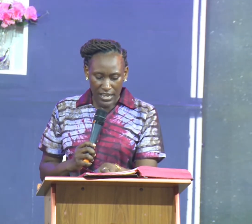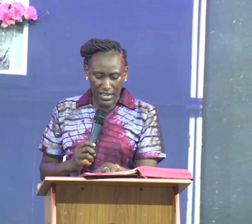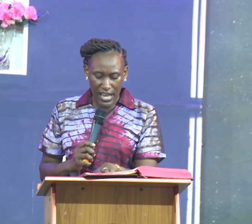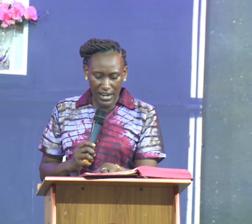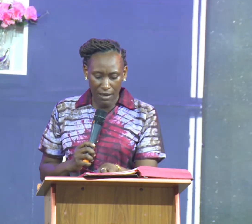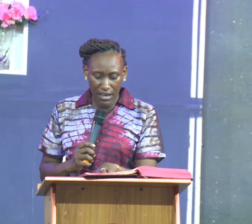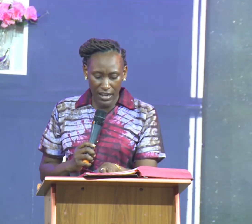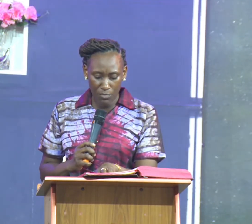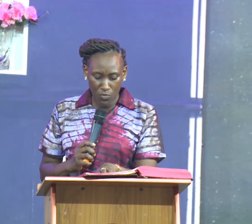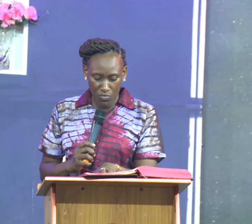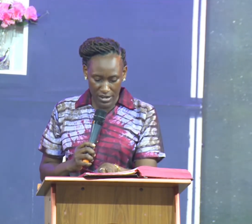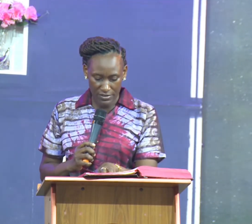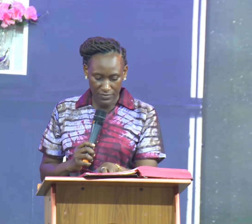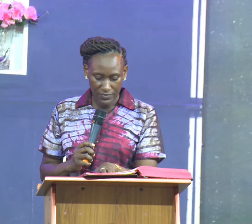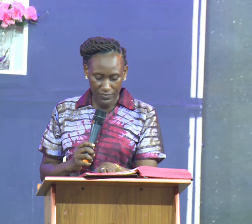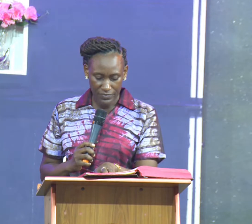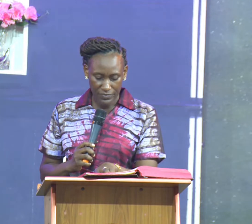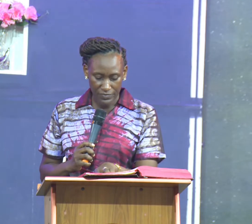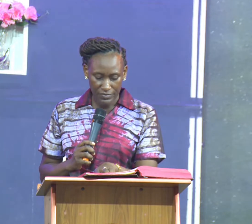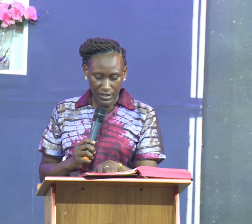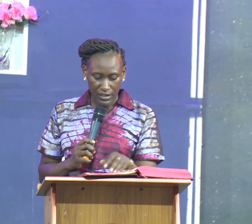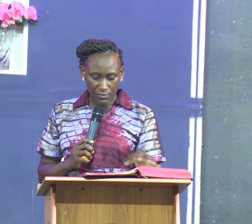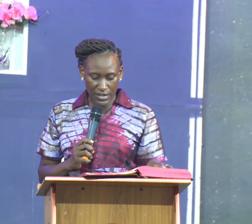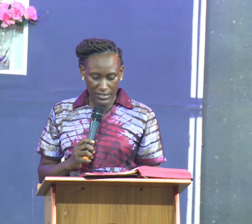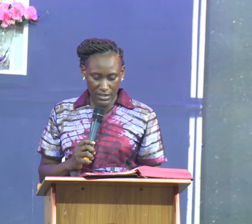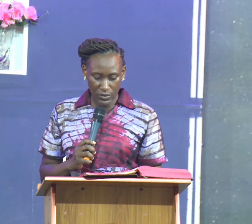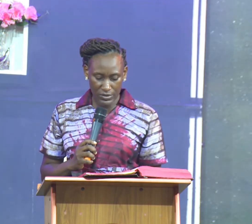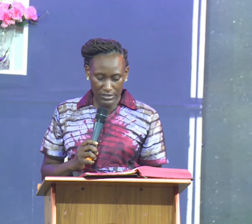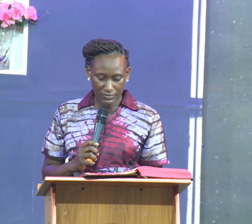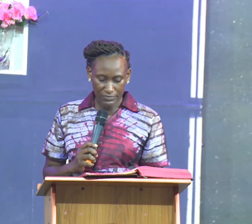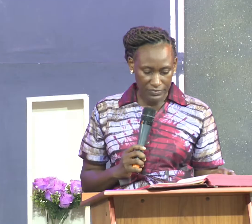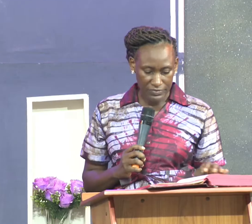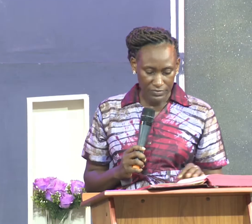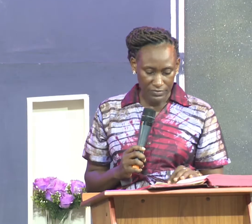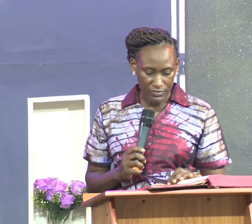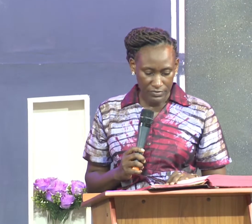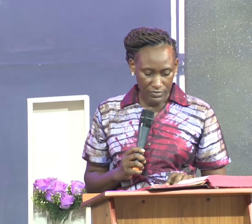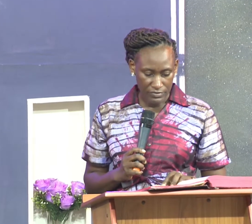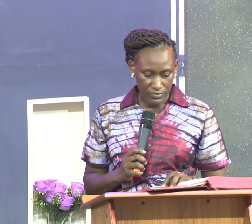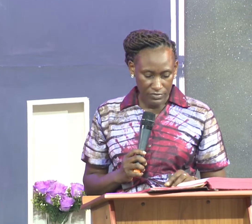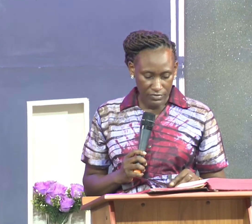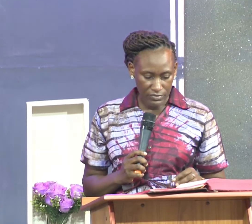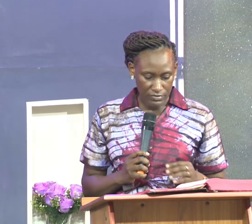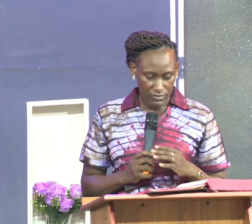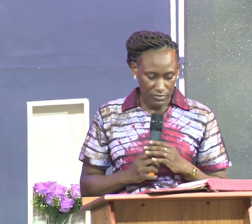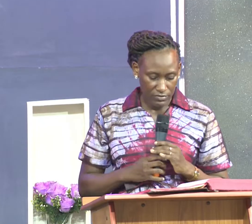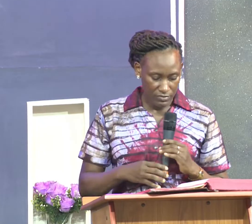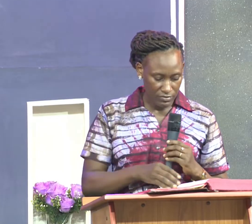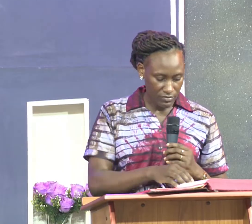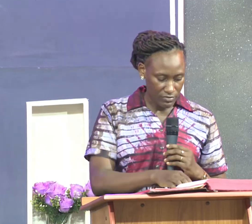muli era anaabanga mu mmwe. Mukama yebazibwe. Praise the Lord. Omukyala mu Genesis